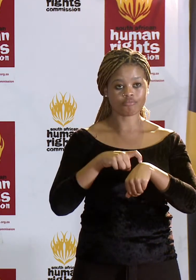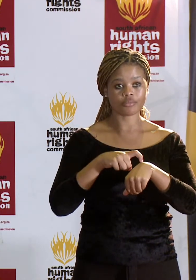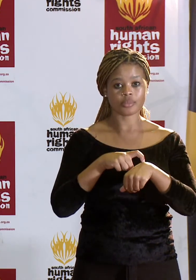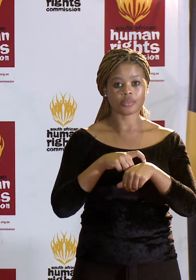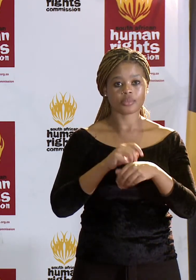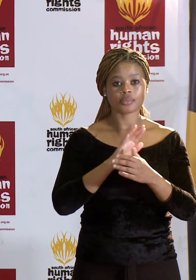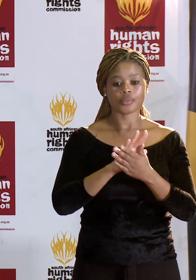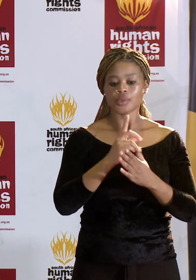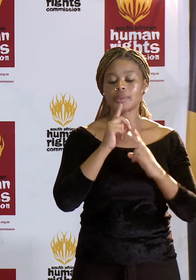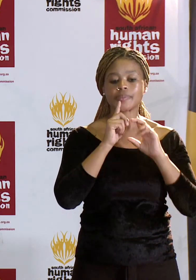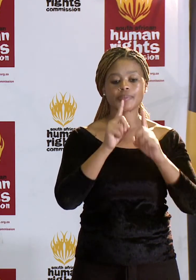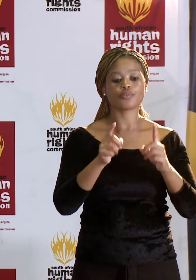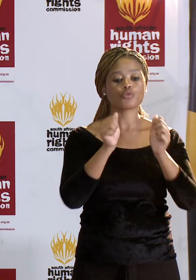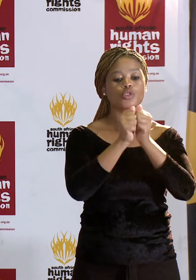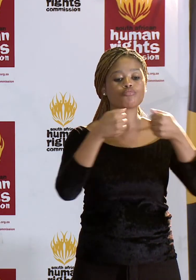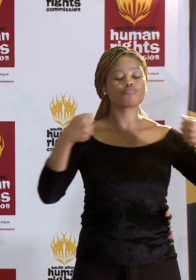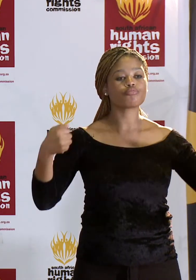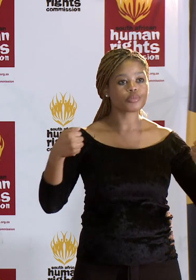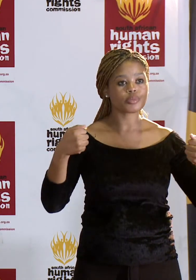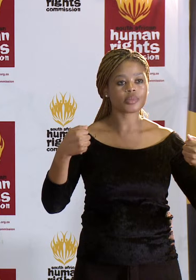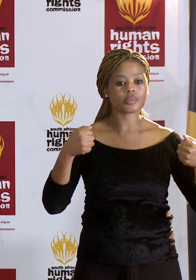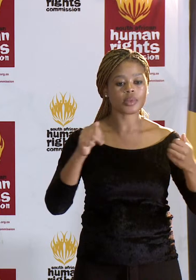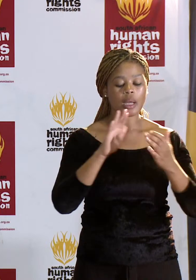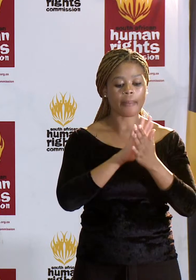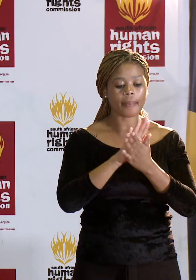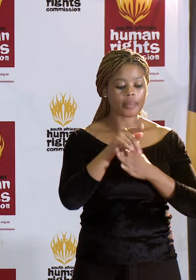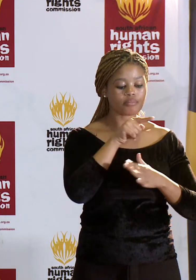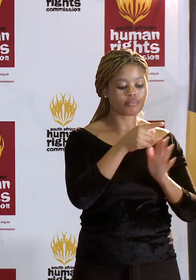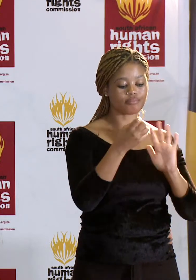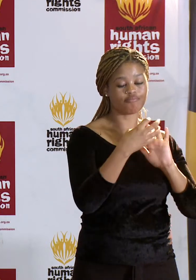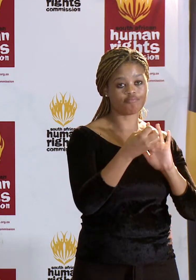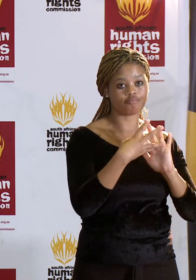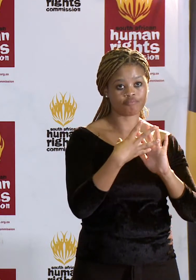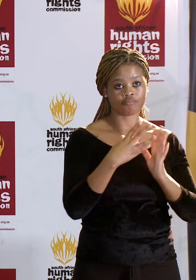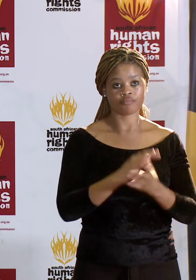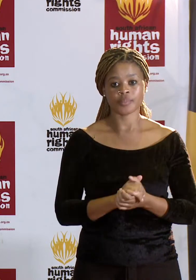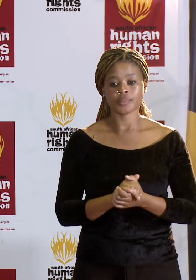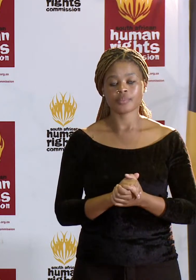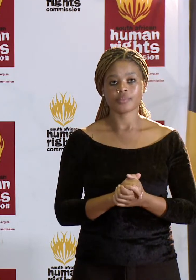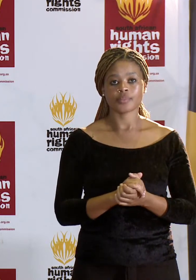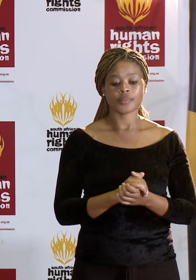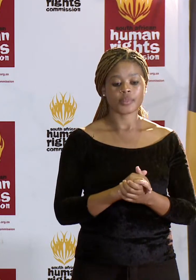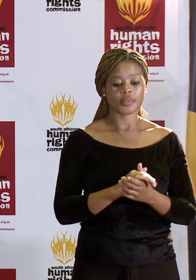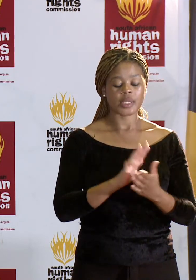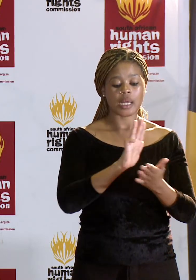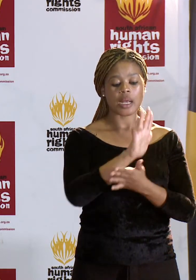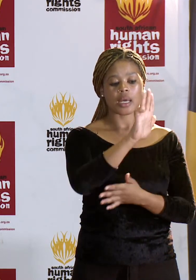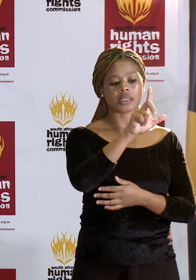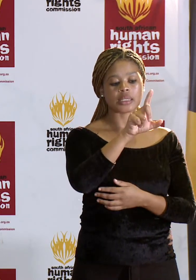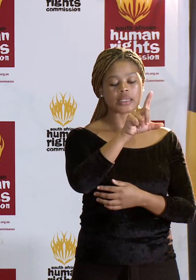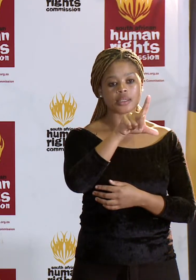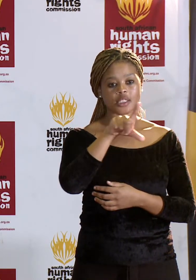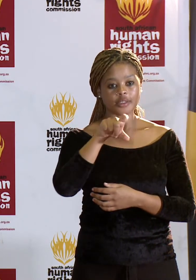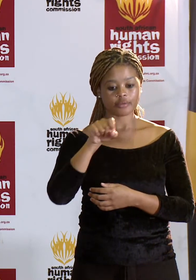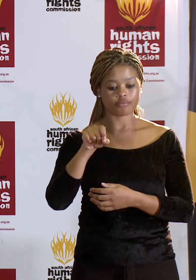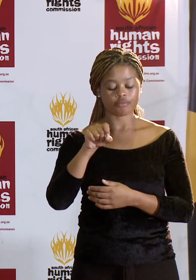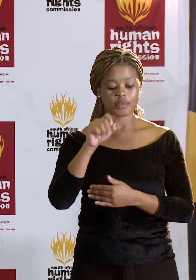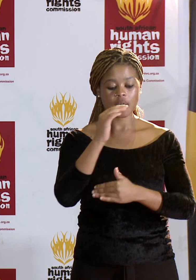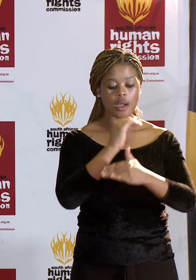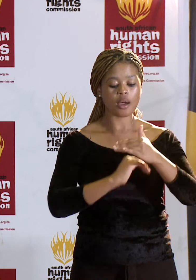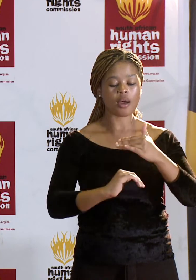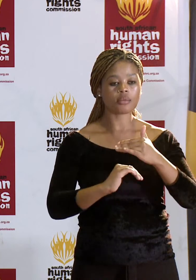And these were newspapers, but it was media. In the 1970s,